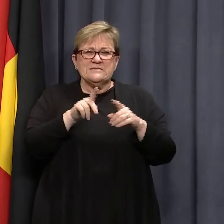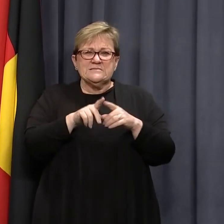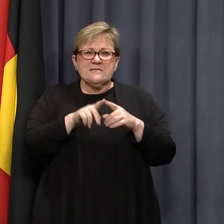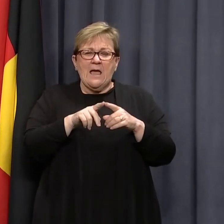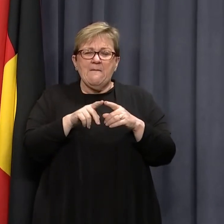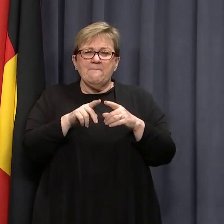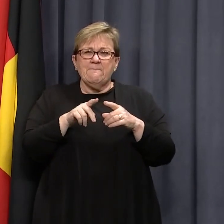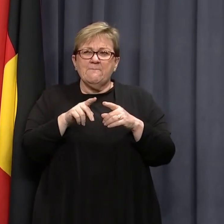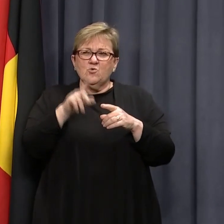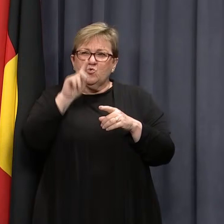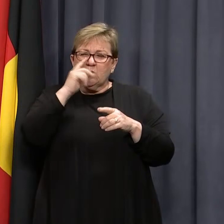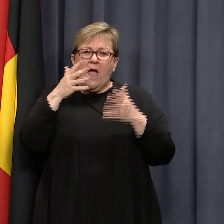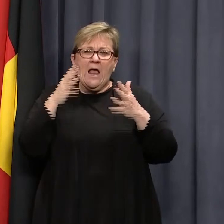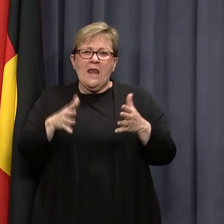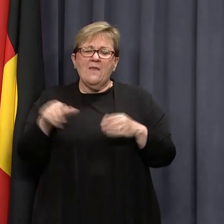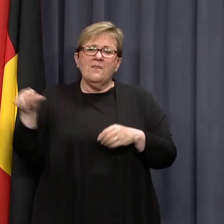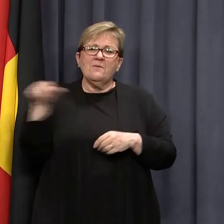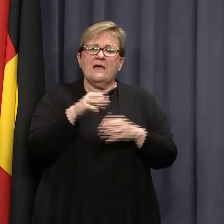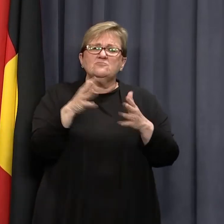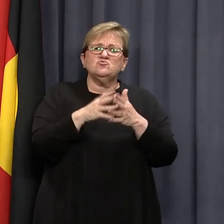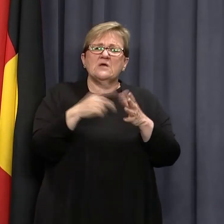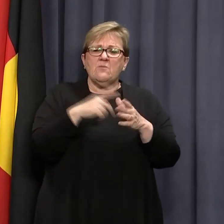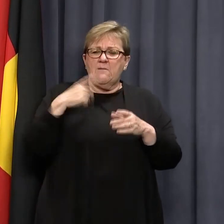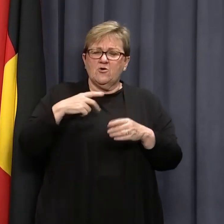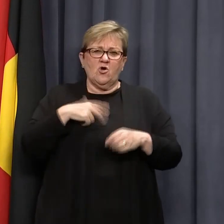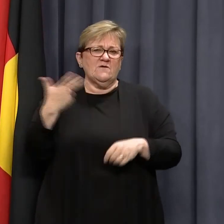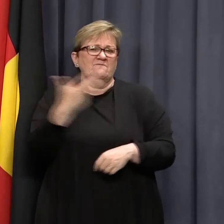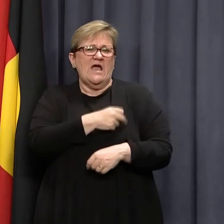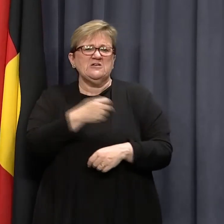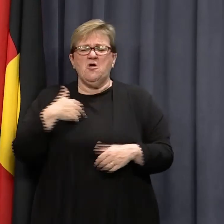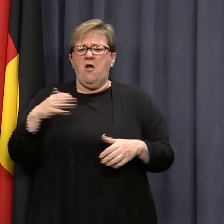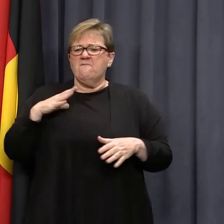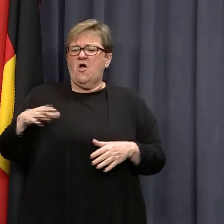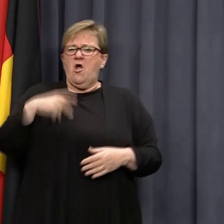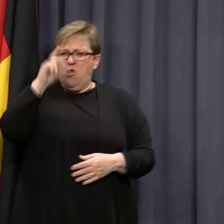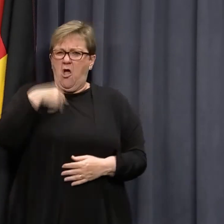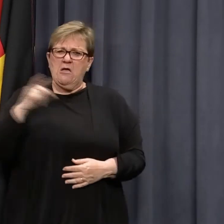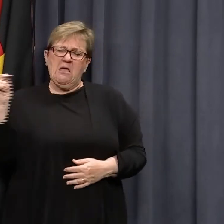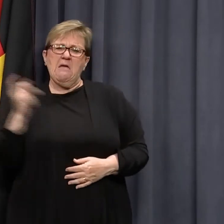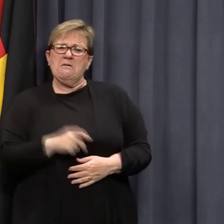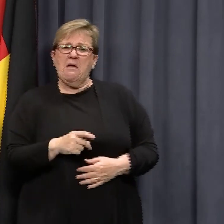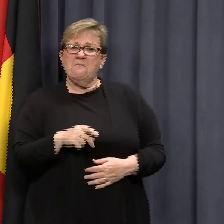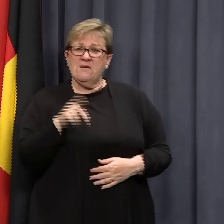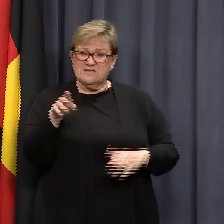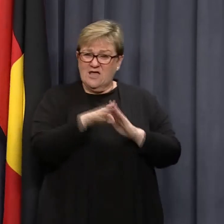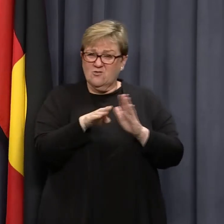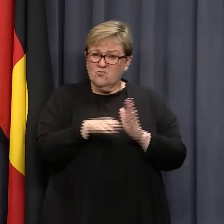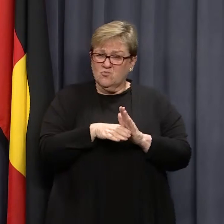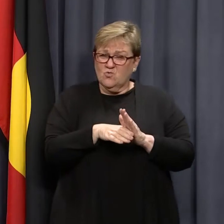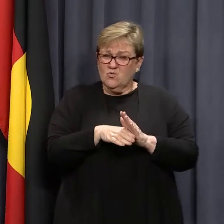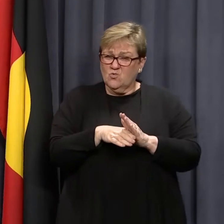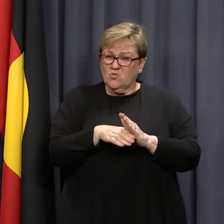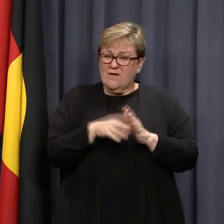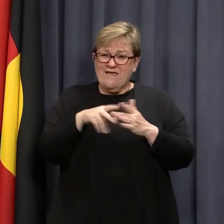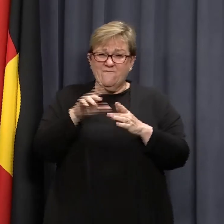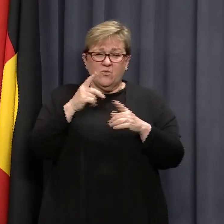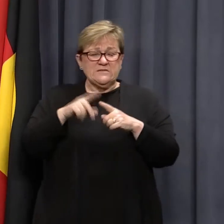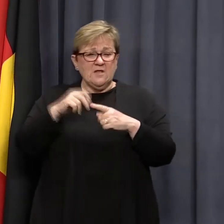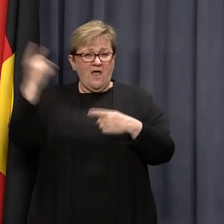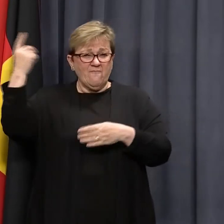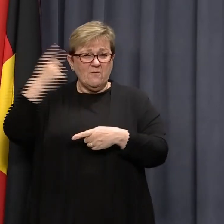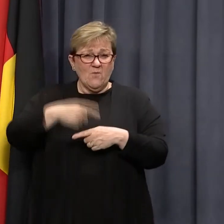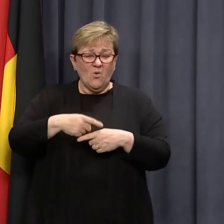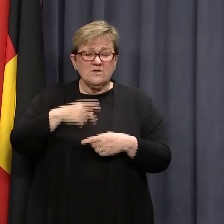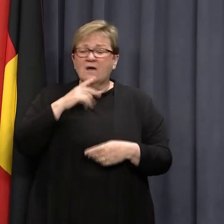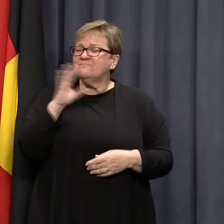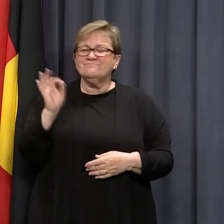exemption order. That won't ever happen in WA where someone says, I'm vaccinated, I should be able to come in without the hard border. Not